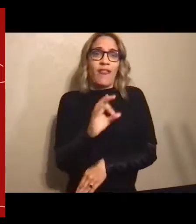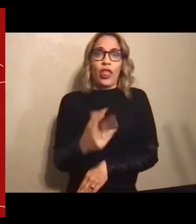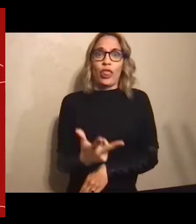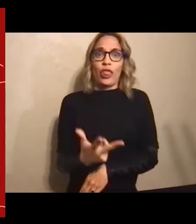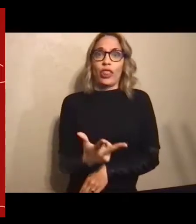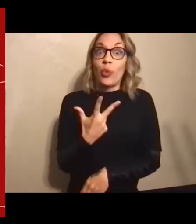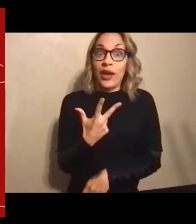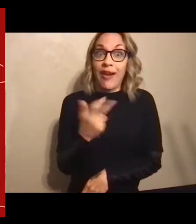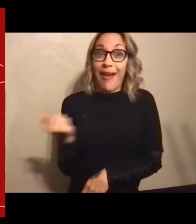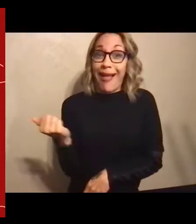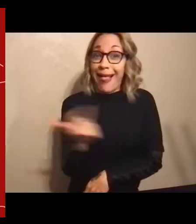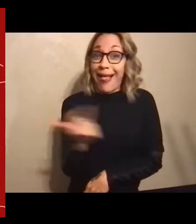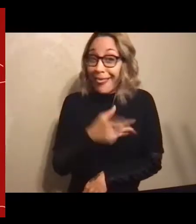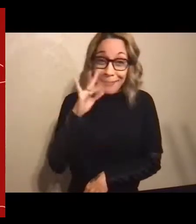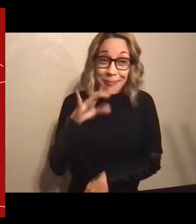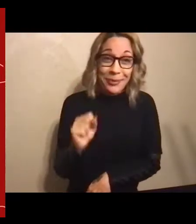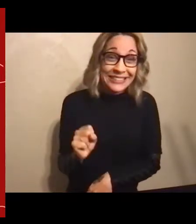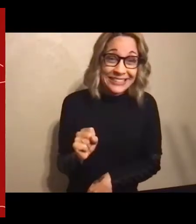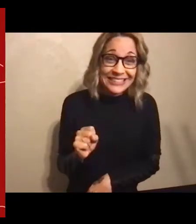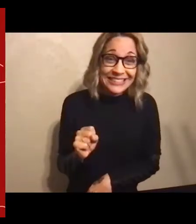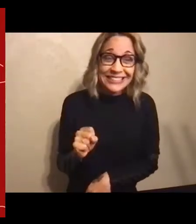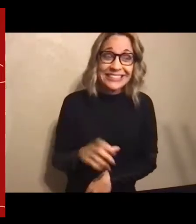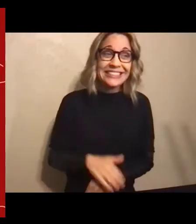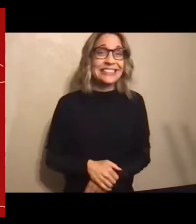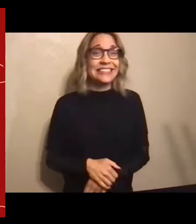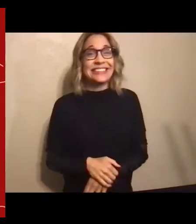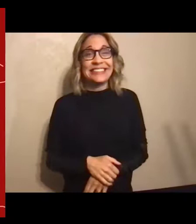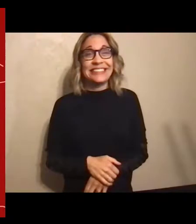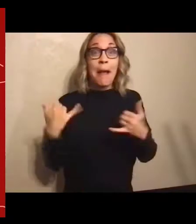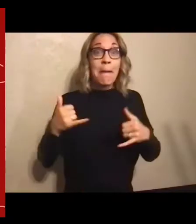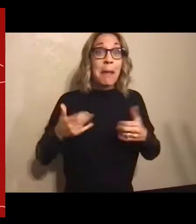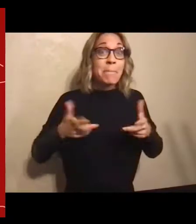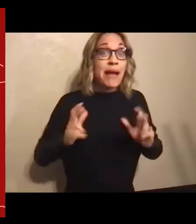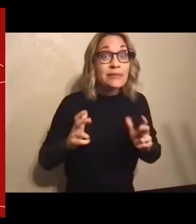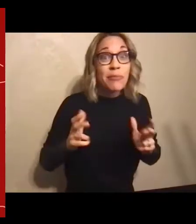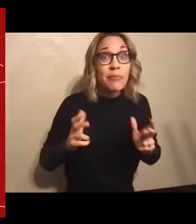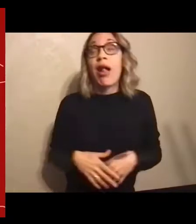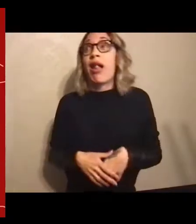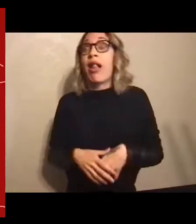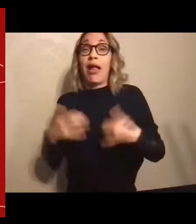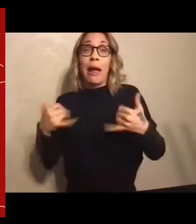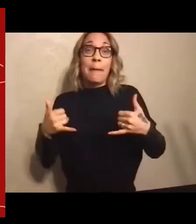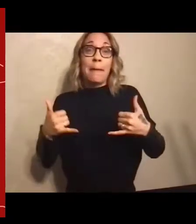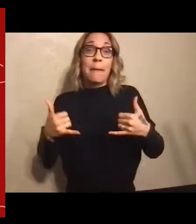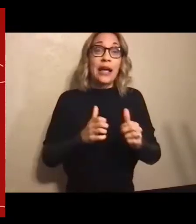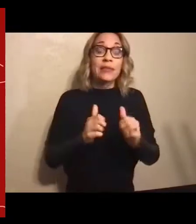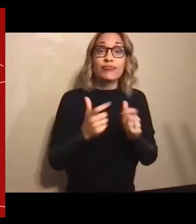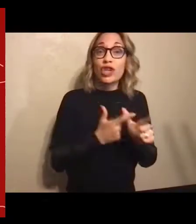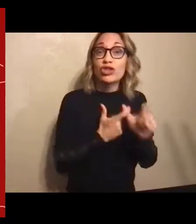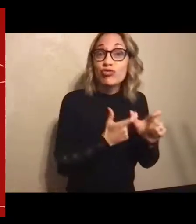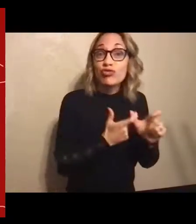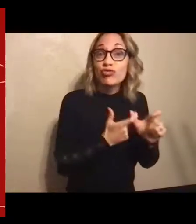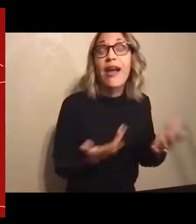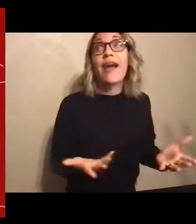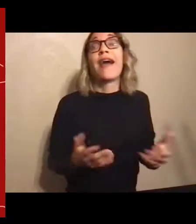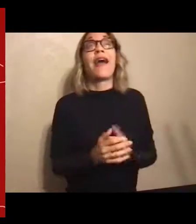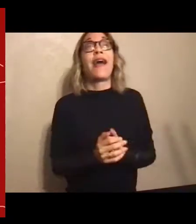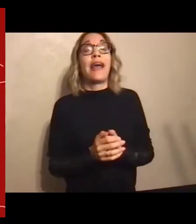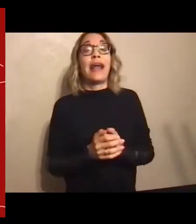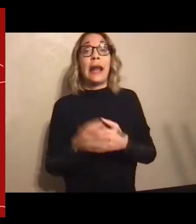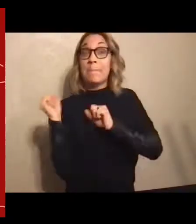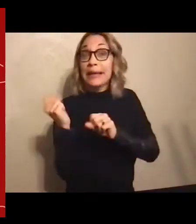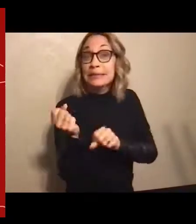As mentioned, myself, I'm a busy mother of 3, all boys. They play basketball, they